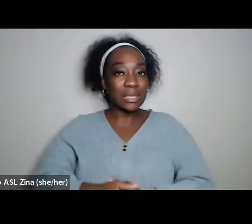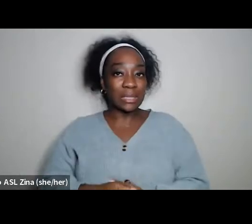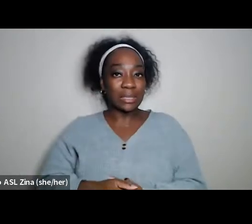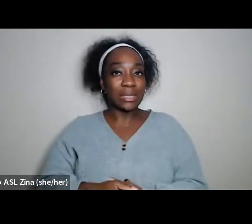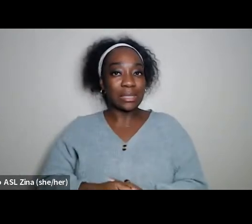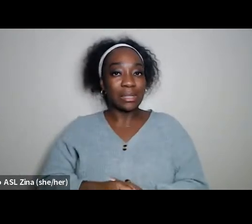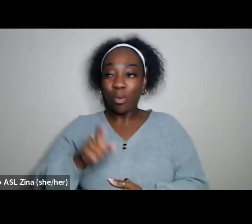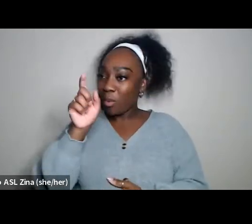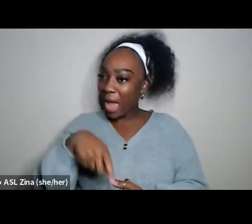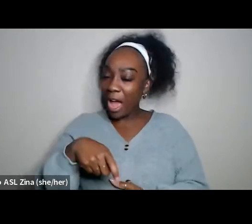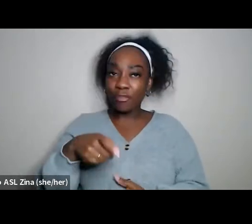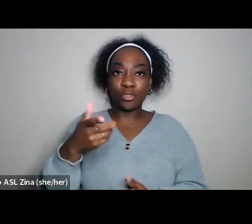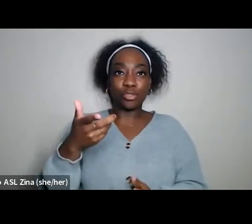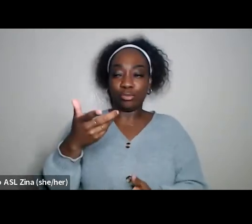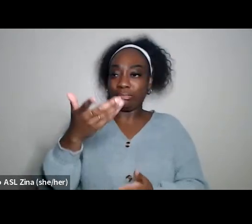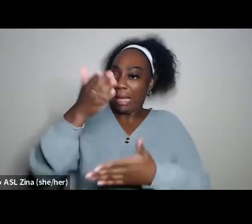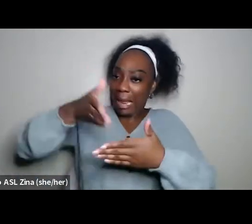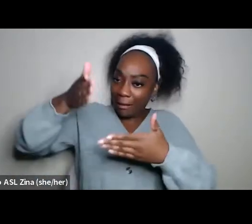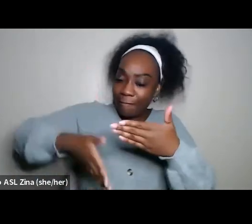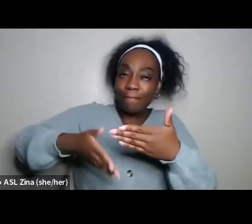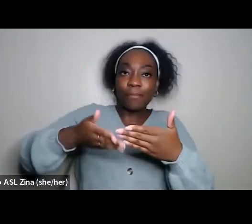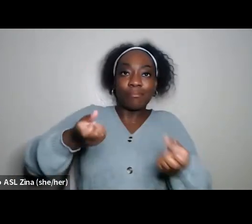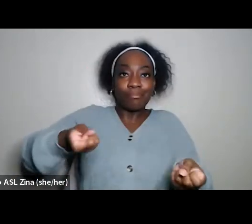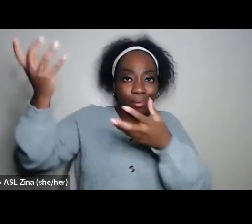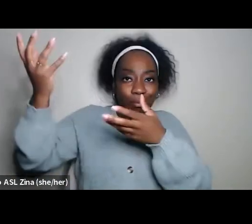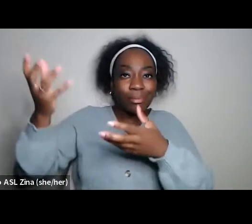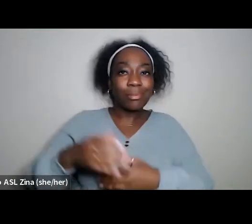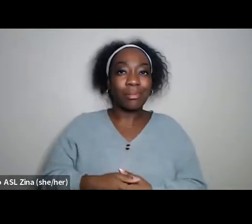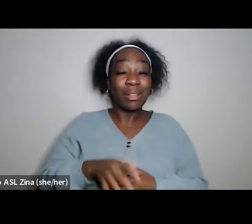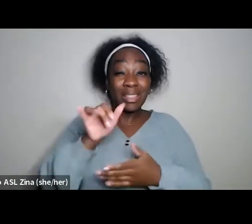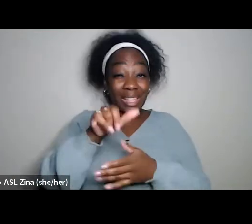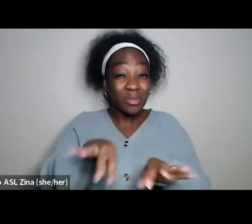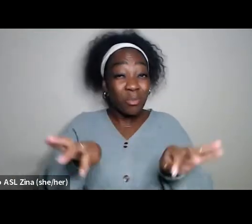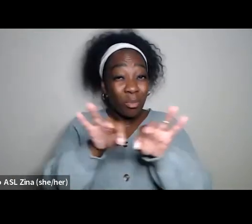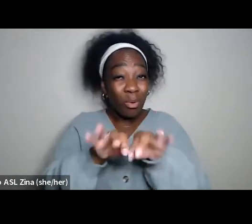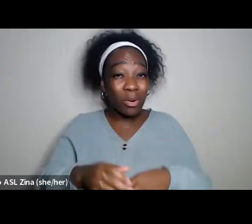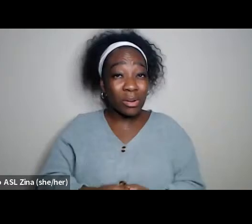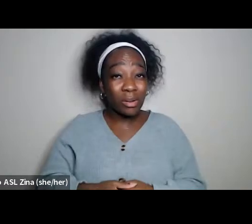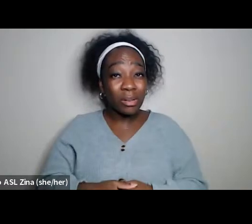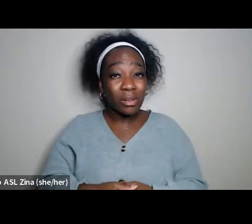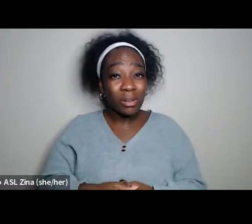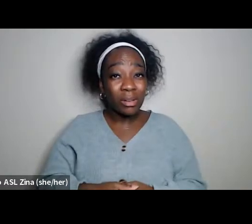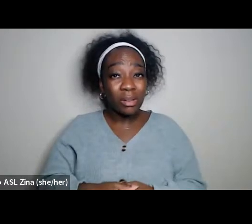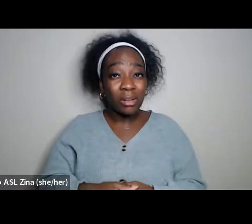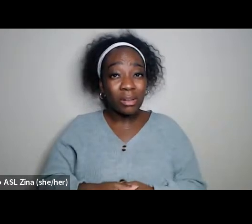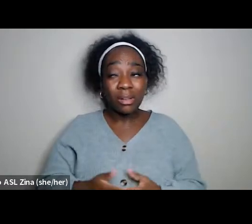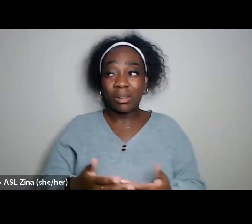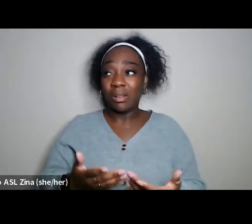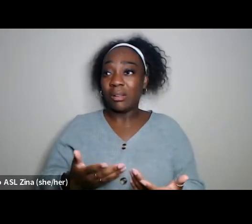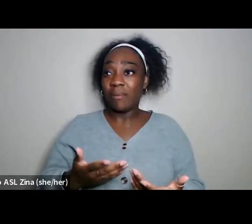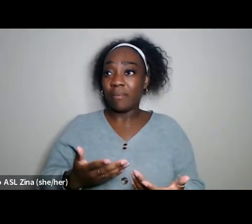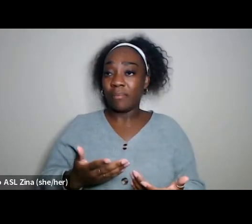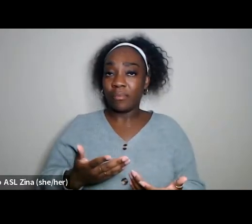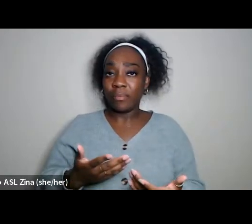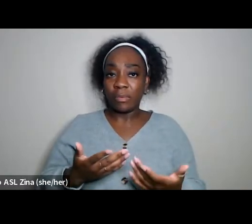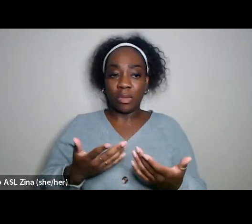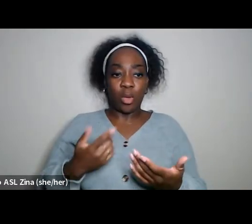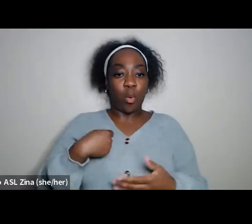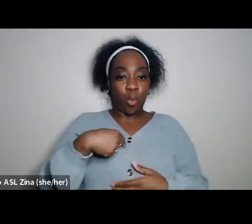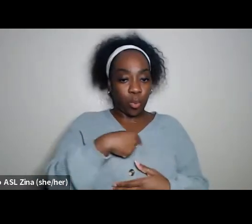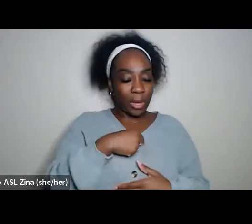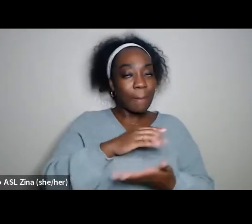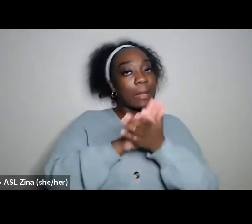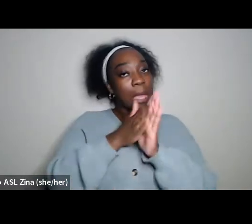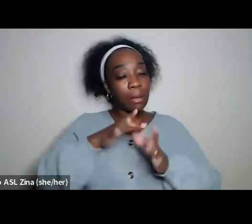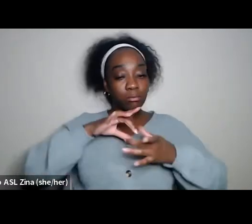is necessary. It's fortuitous that we're moving. We've grounded ourselves in love, and now we're moving